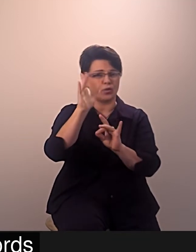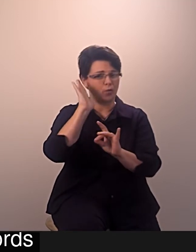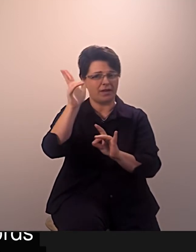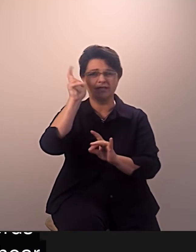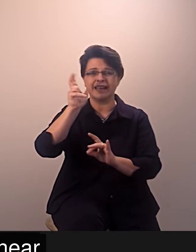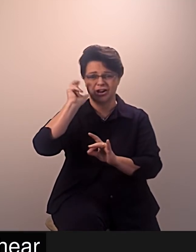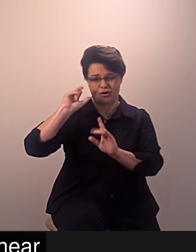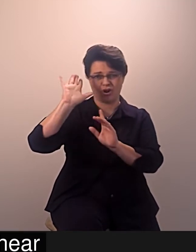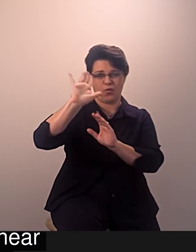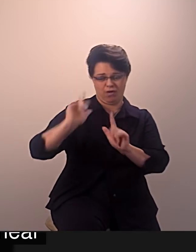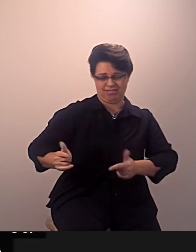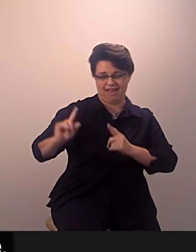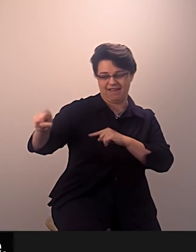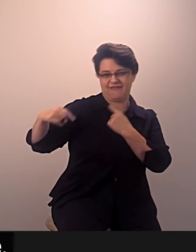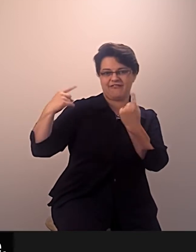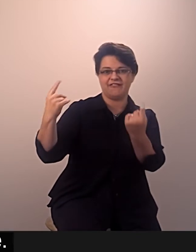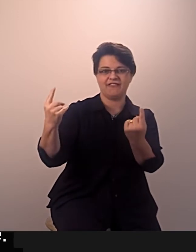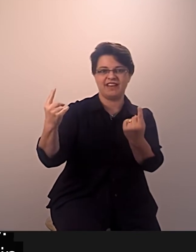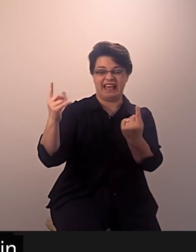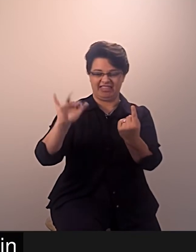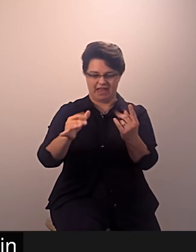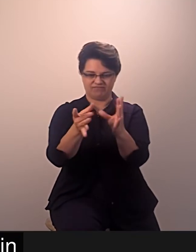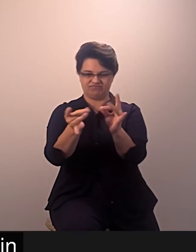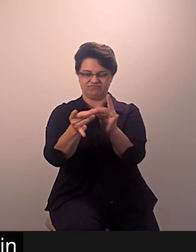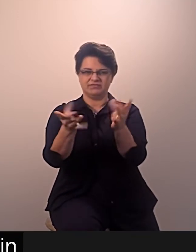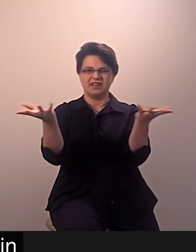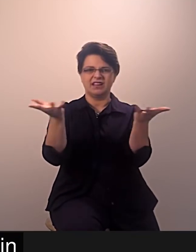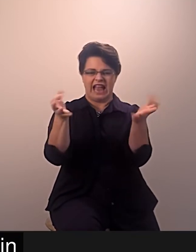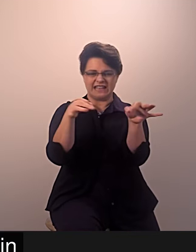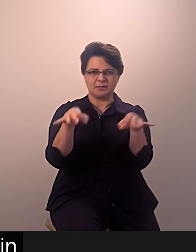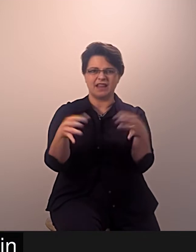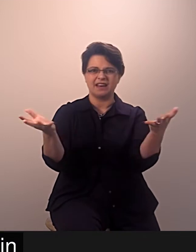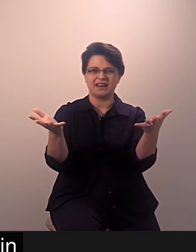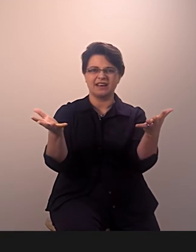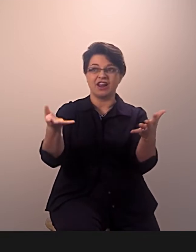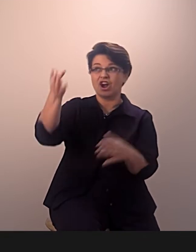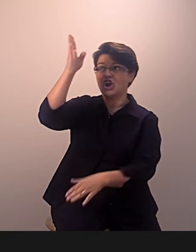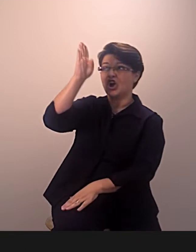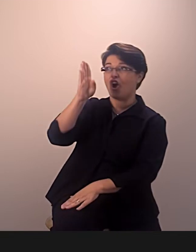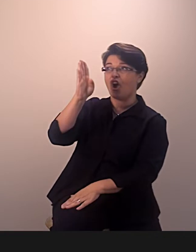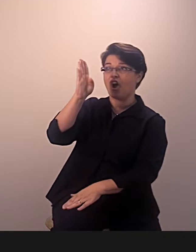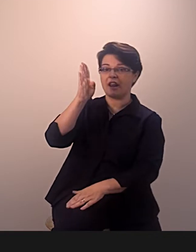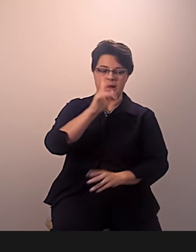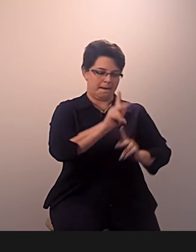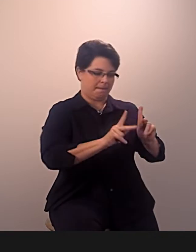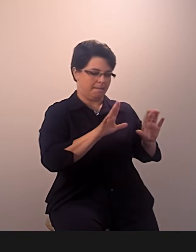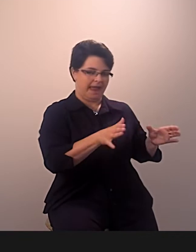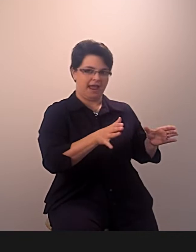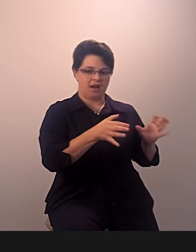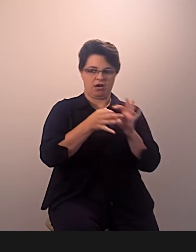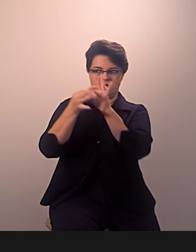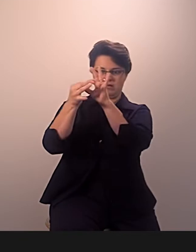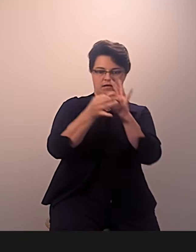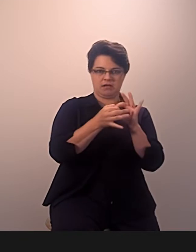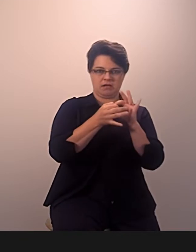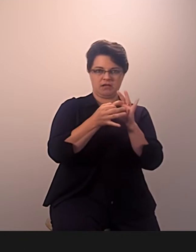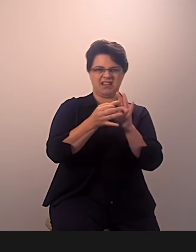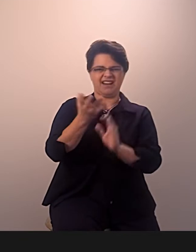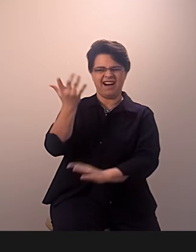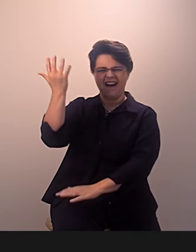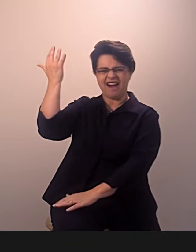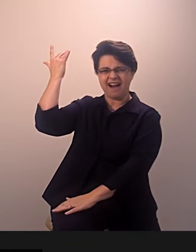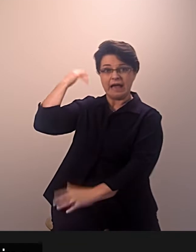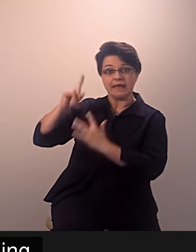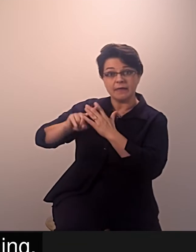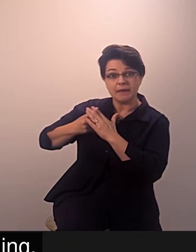life. They explain the relationship between God and man. In the beginning, only God